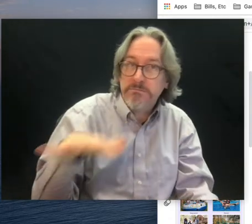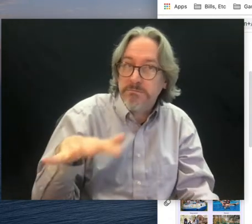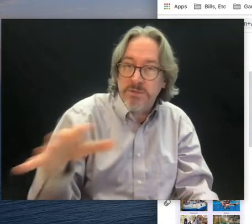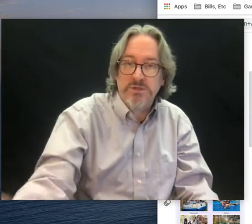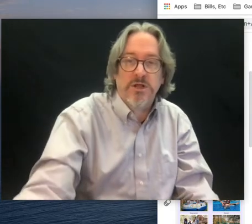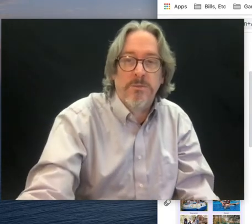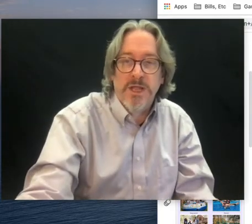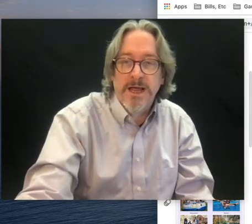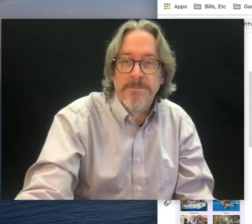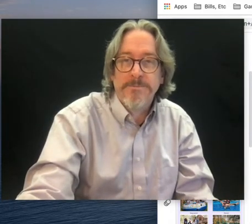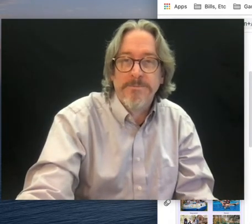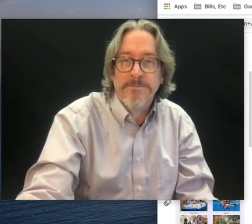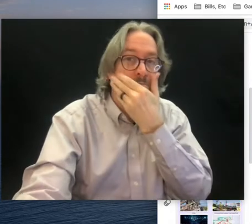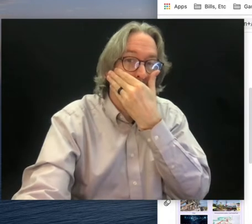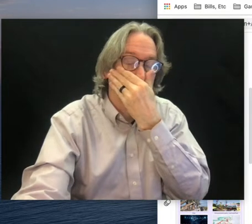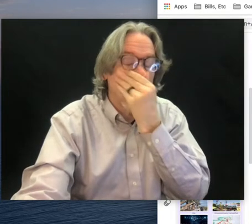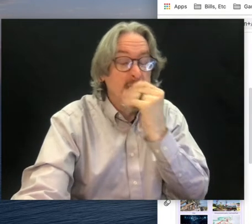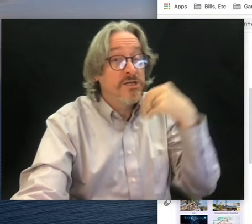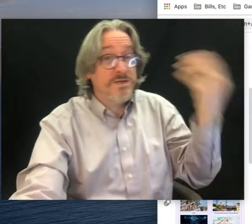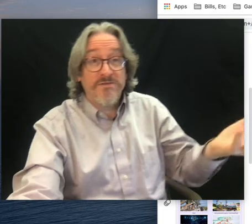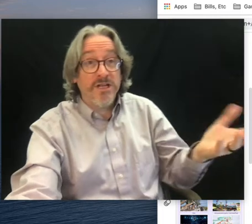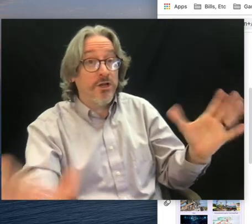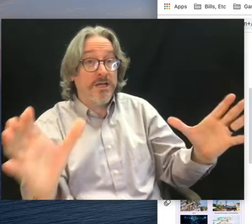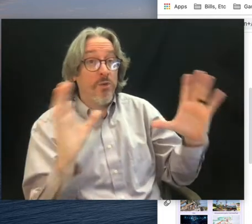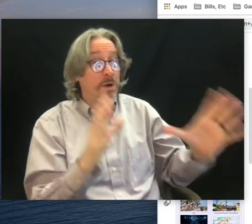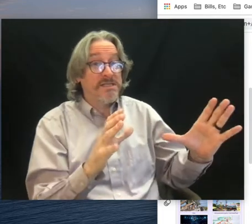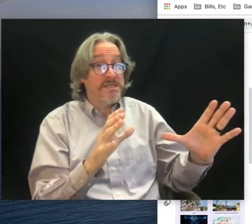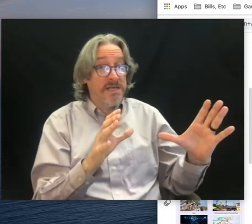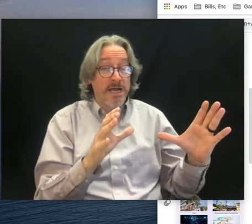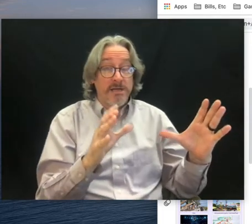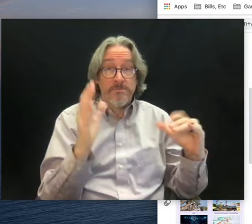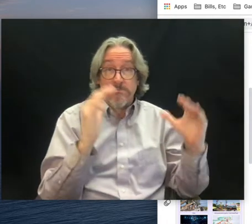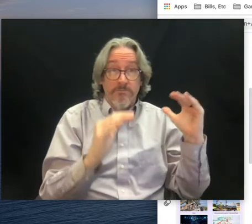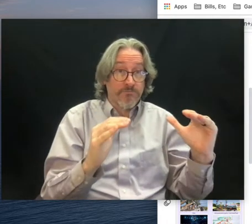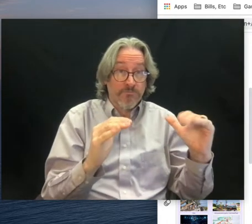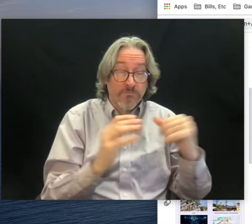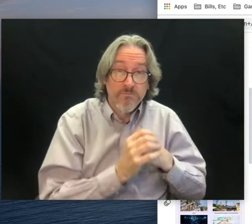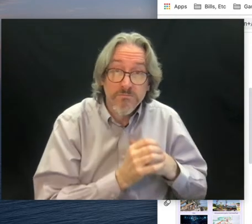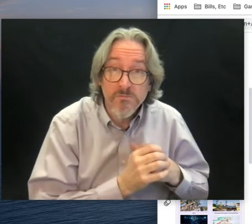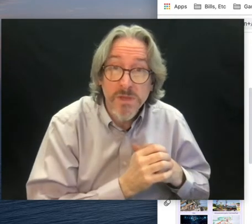area, those all apply. So definitely look at the what's the sign.